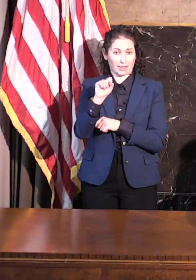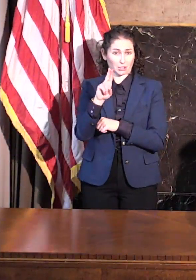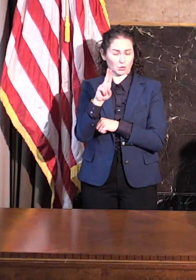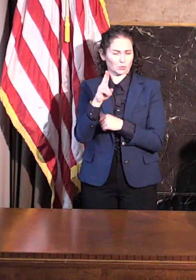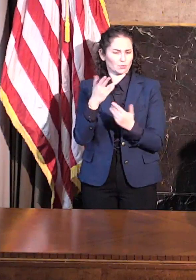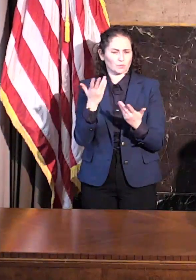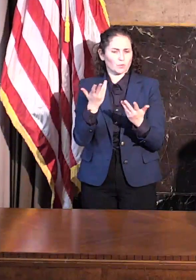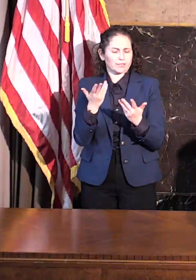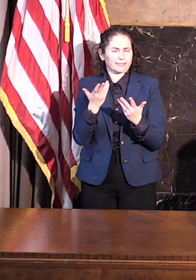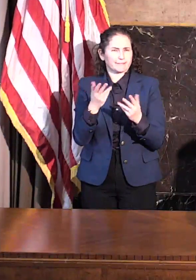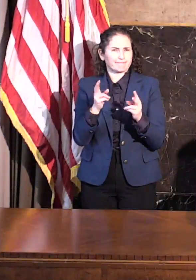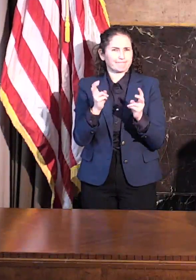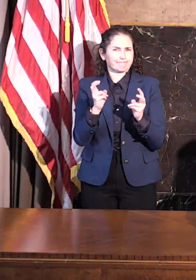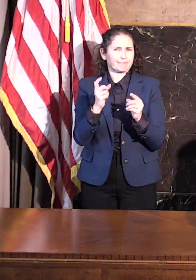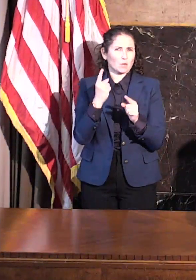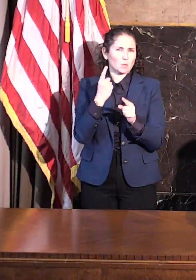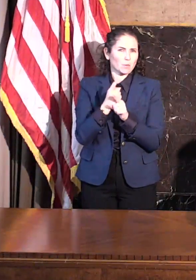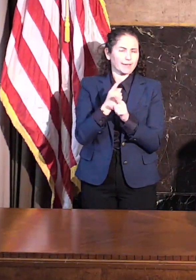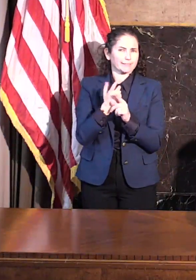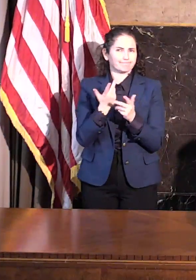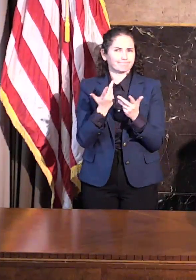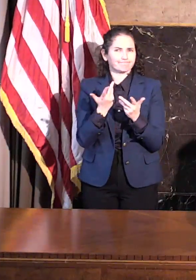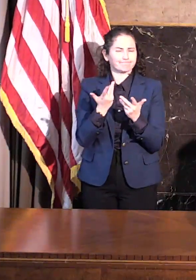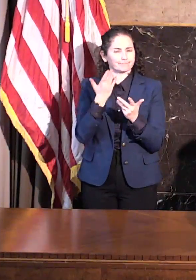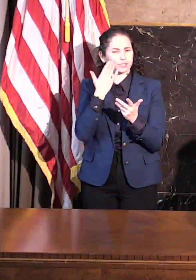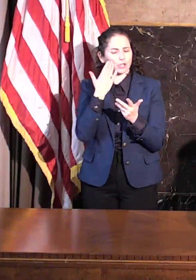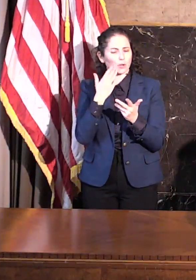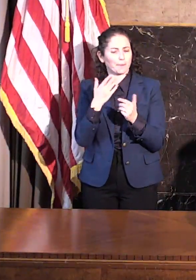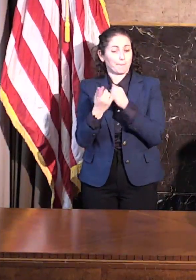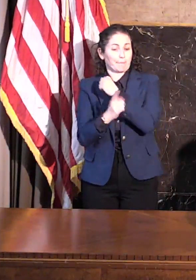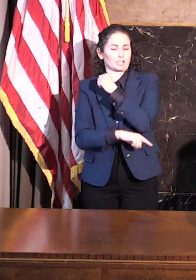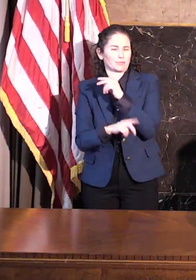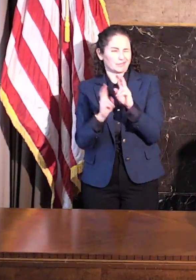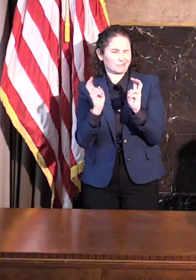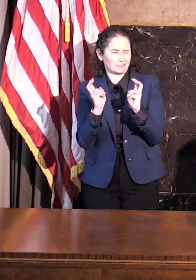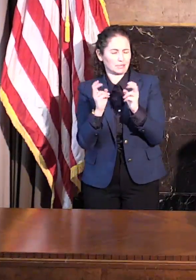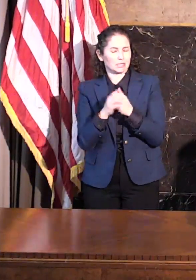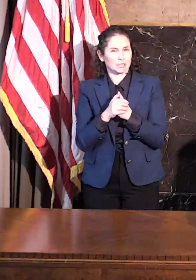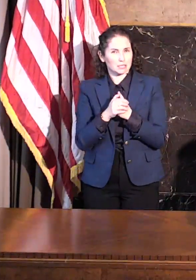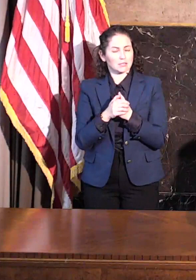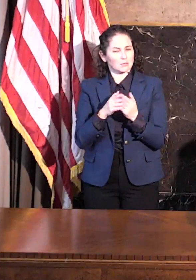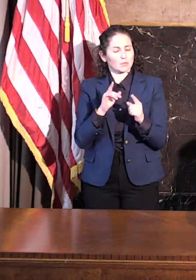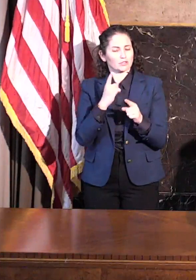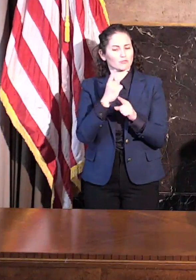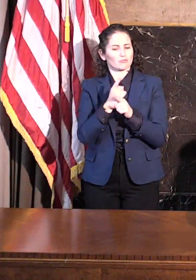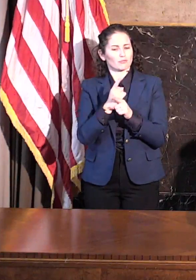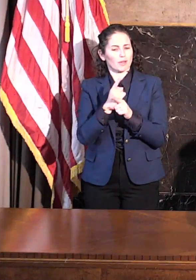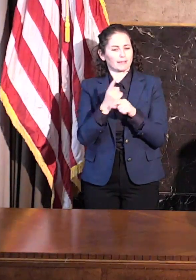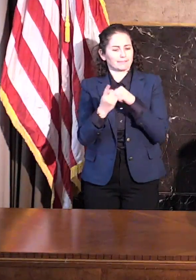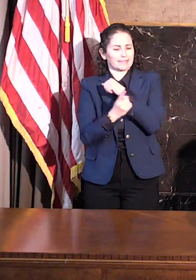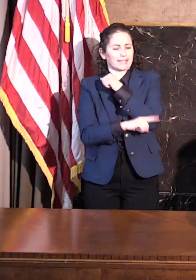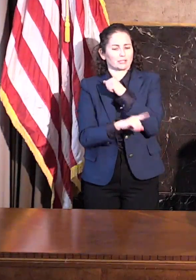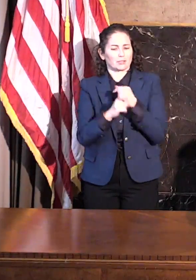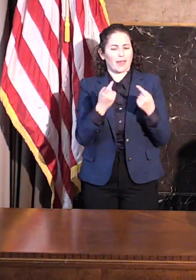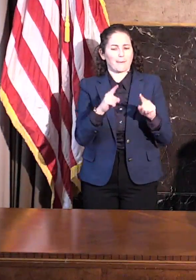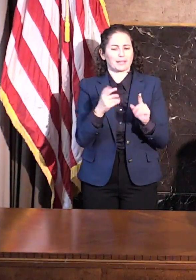legislators have said that they think LSU's disciplinary response is too weak, and that they think people should have been fired after that